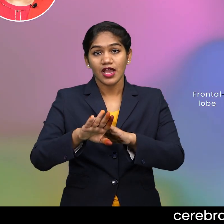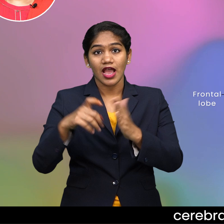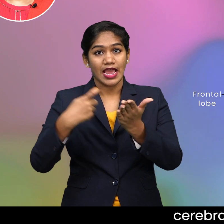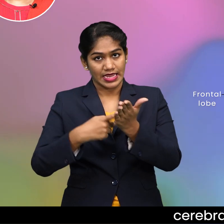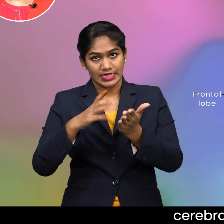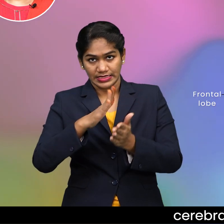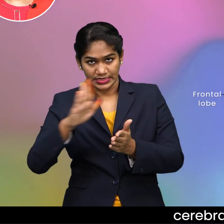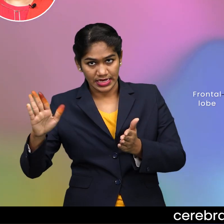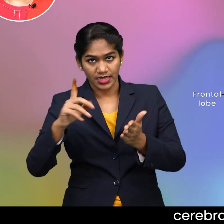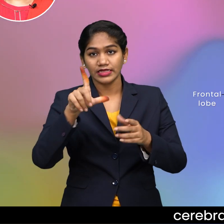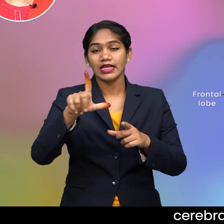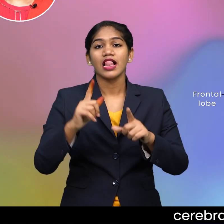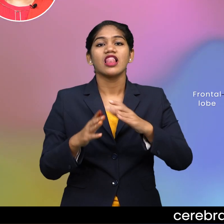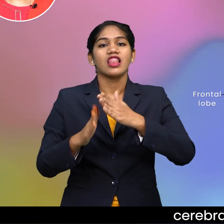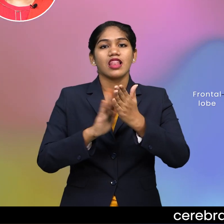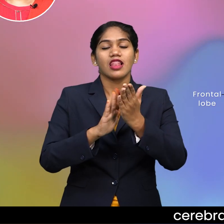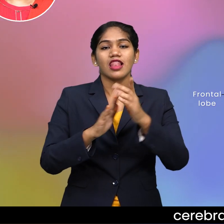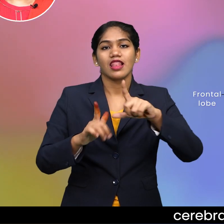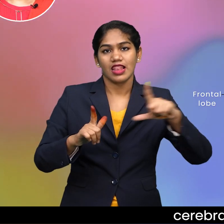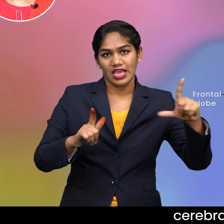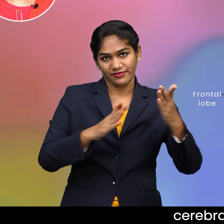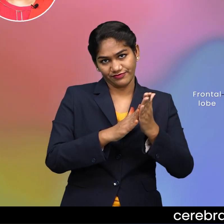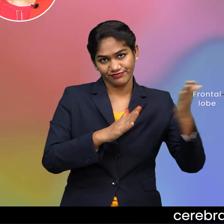cerebral hemispheres